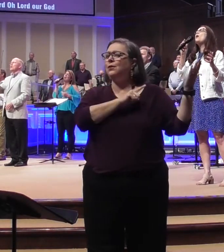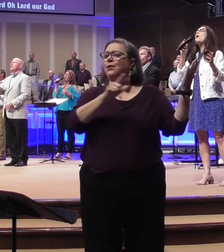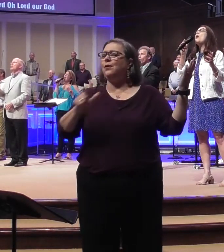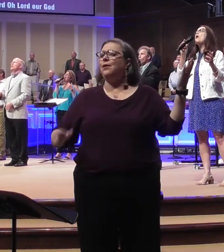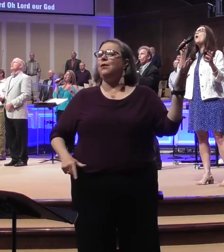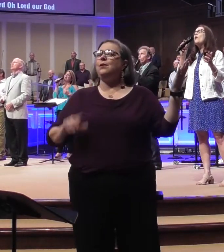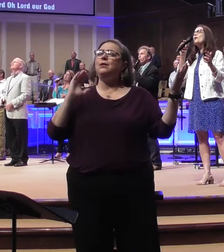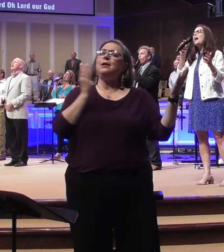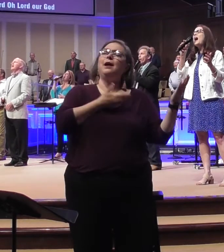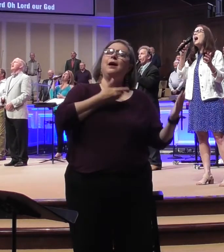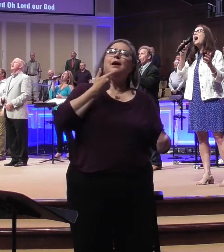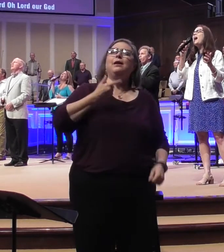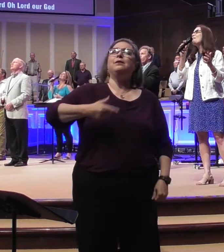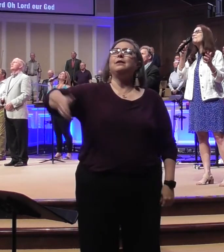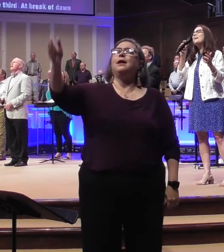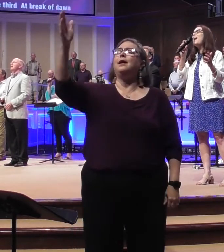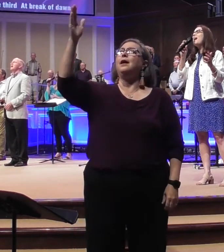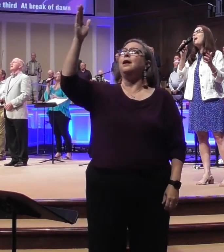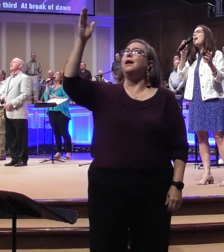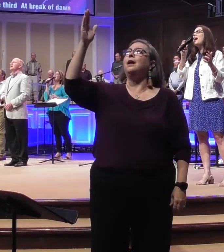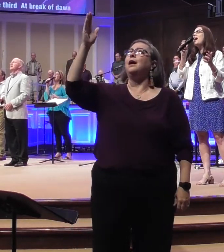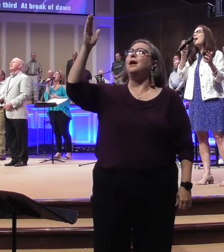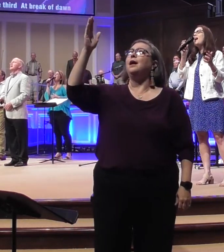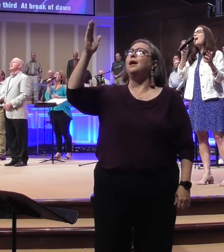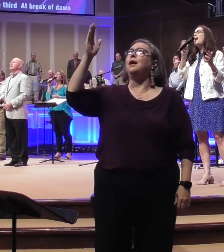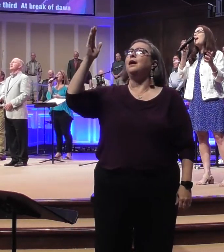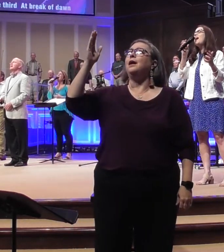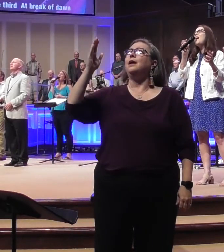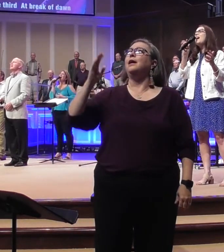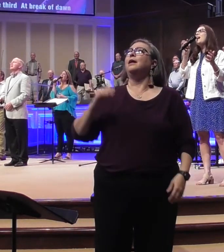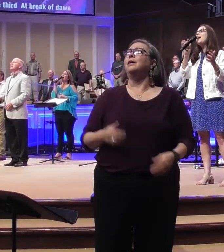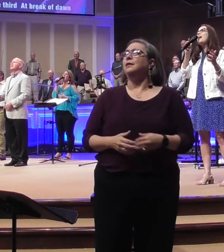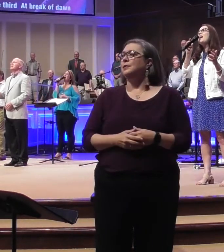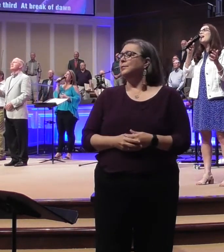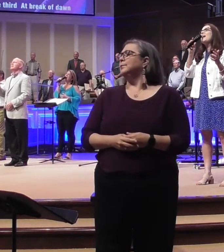Oh Lord our